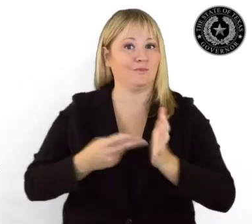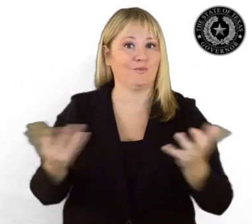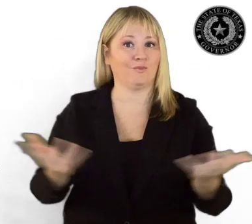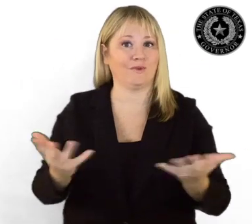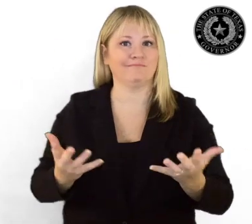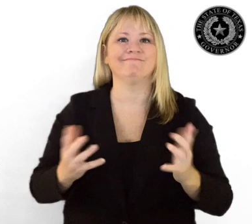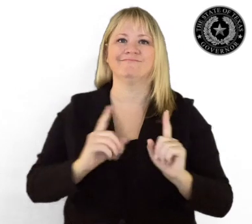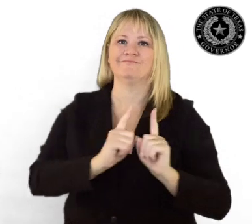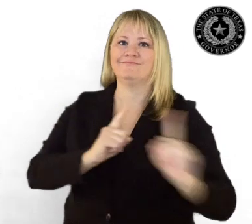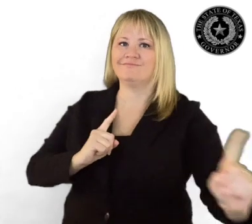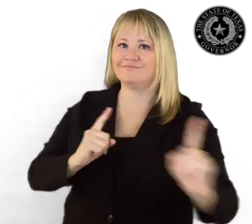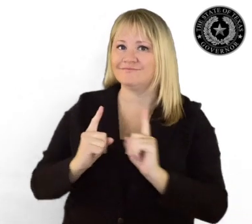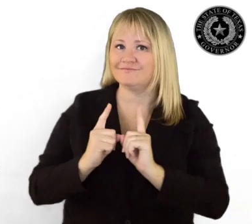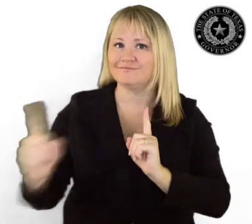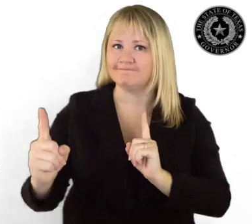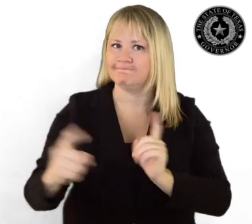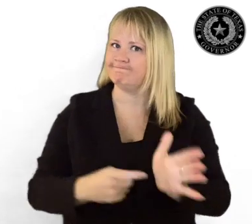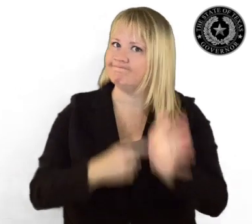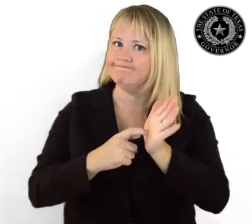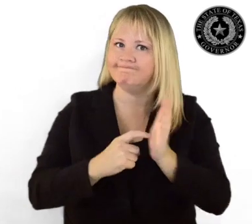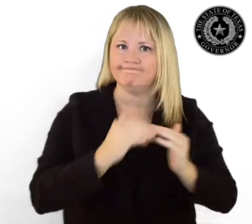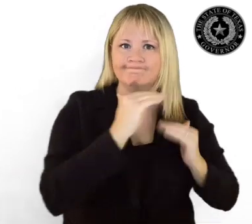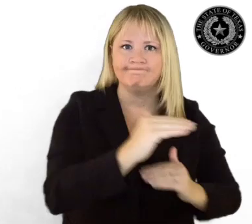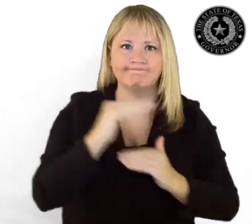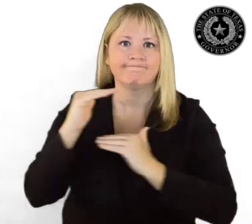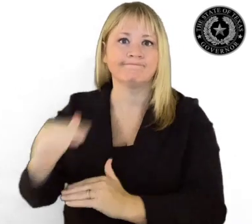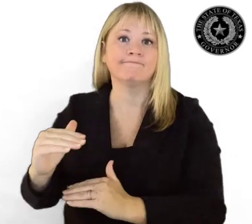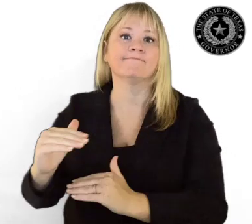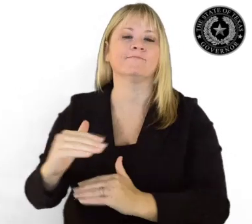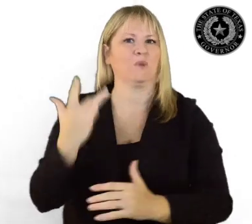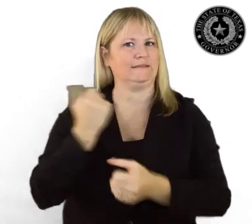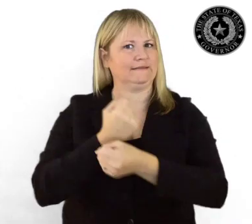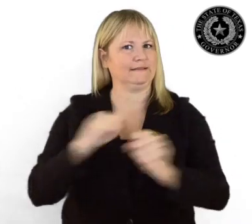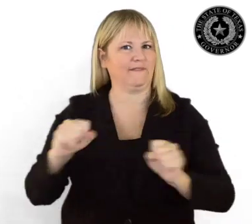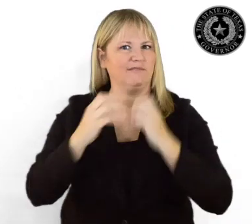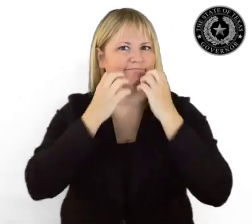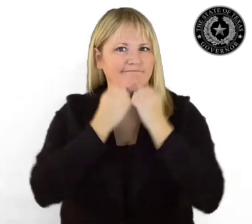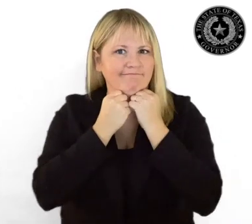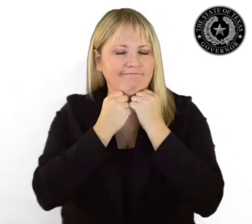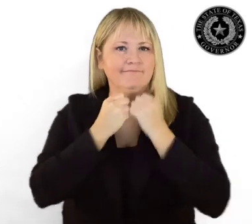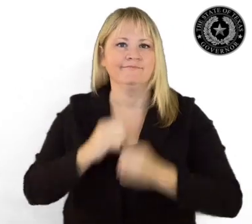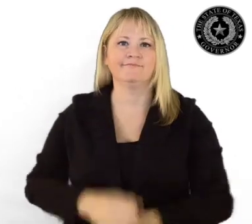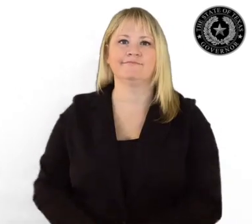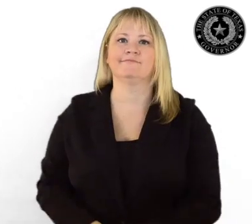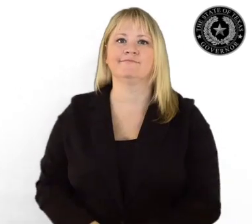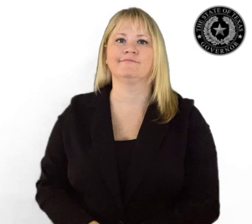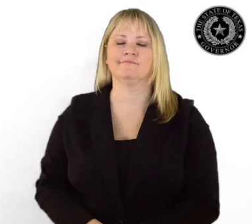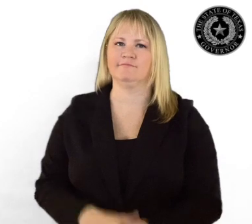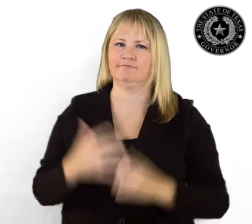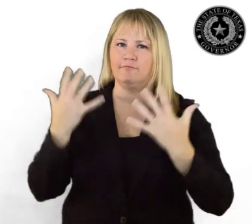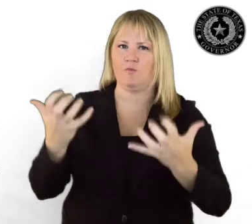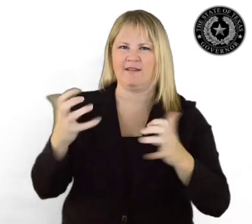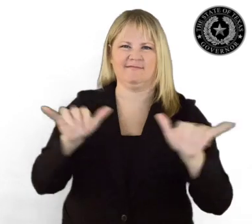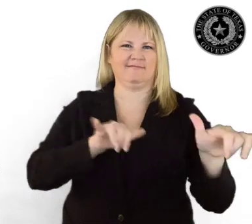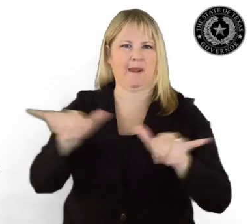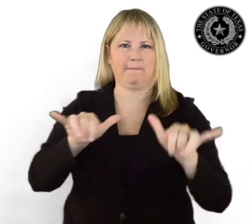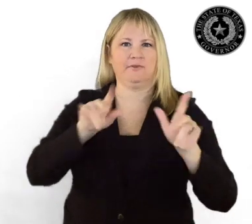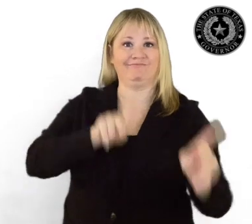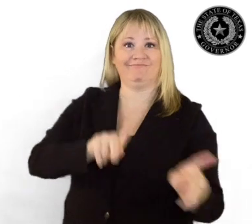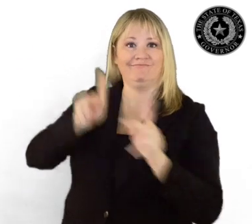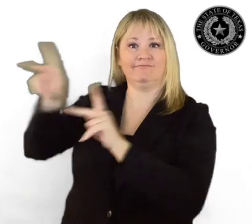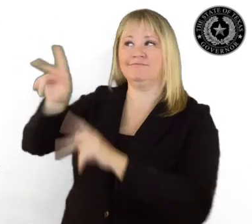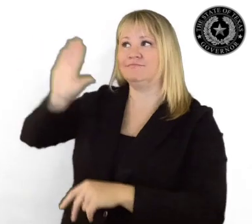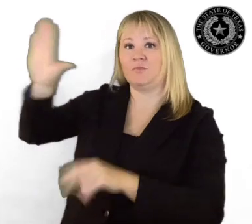for Texans in accordance with guidelines promulgated by President Donald J. Trump and the Centers for Disease Control and